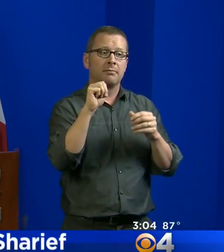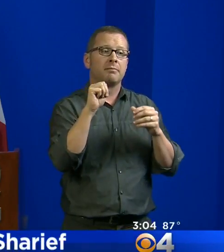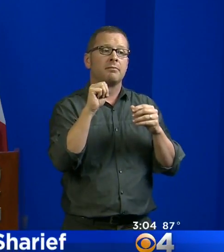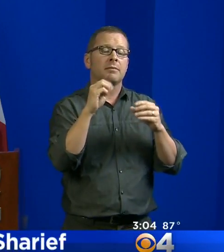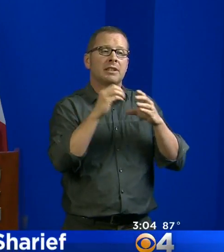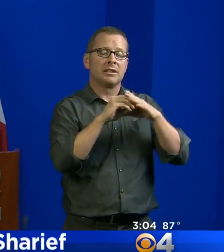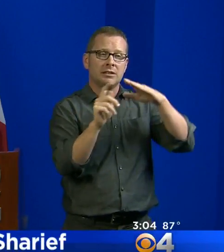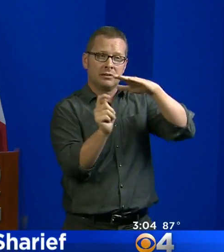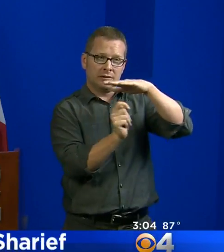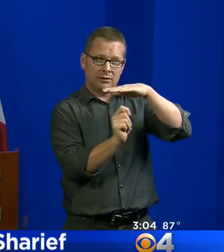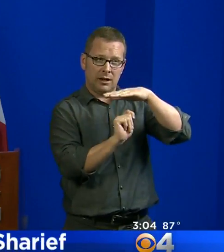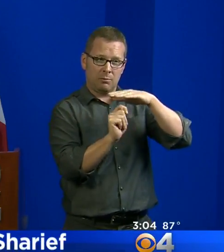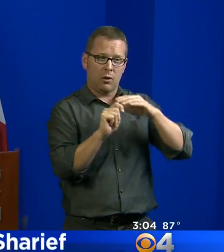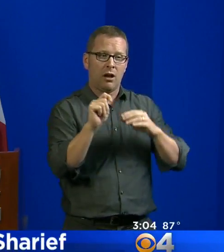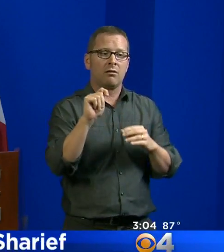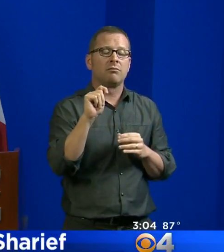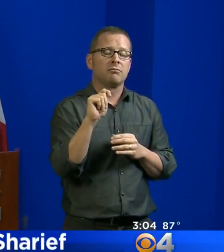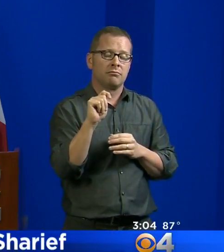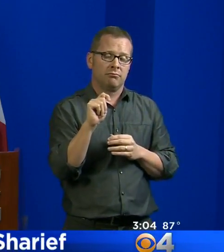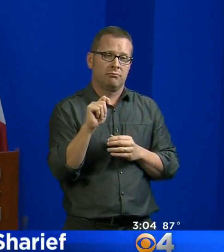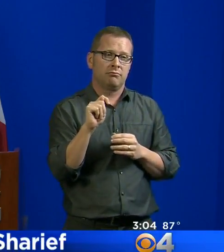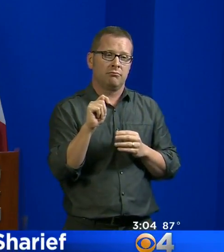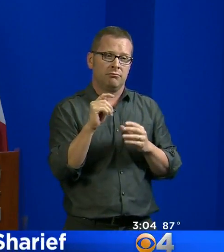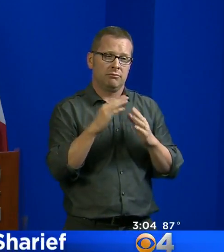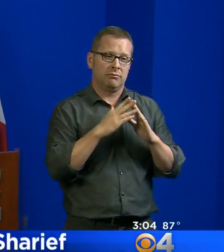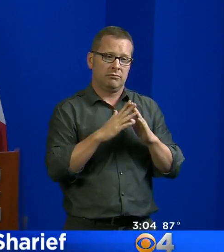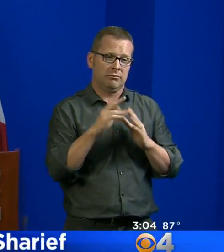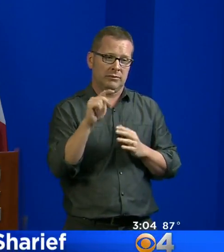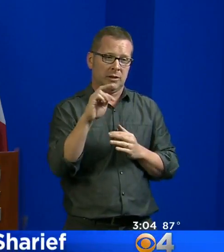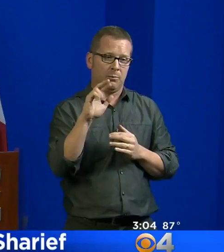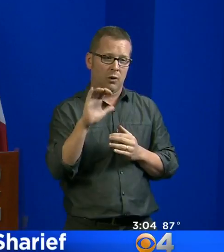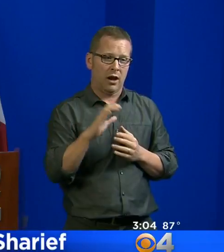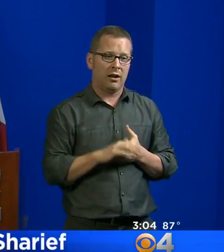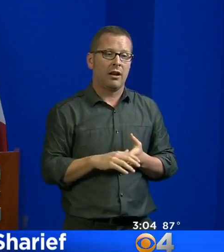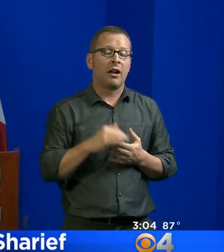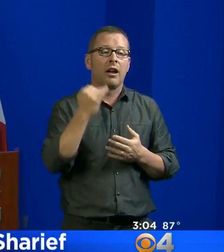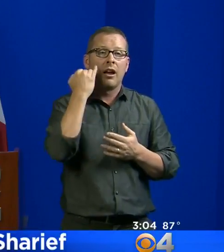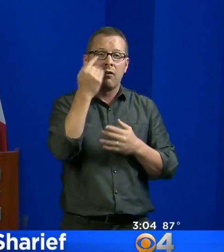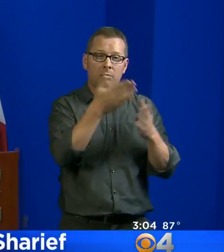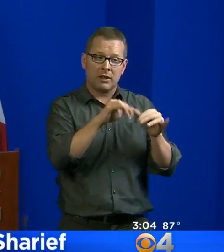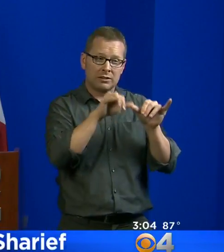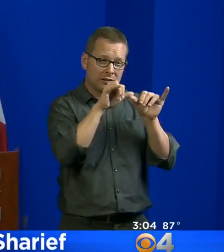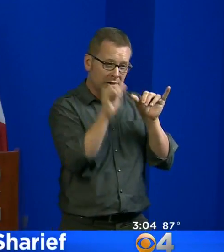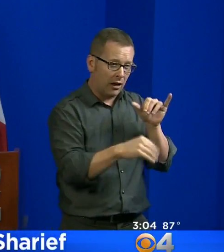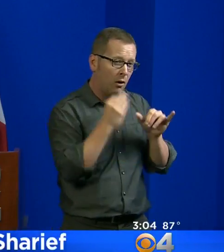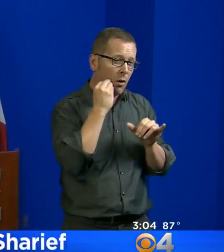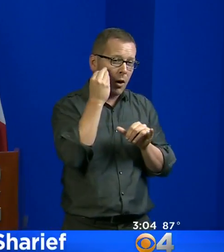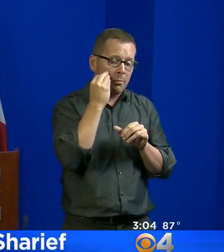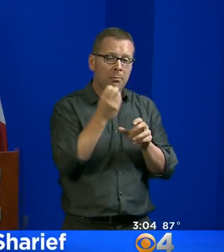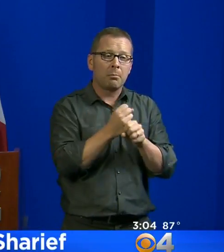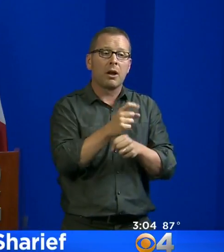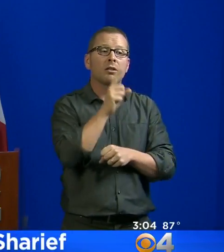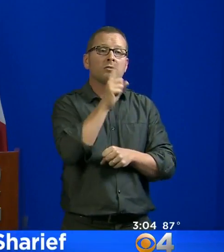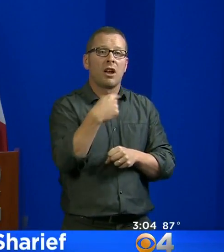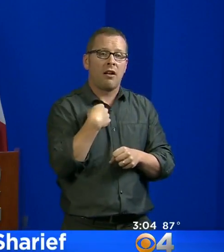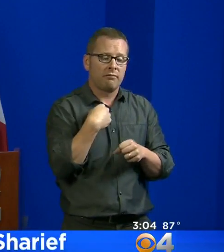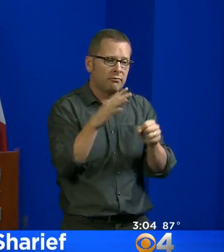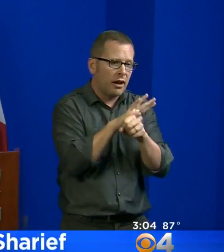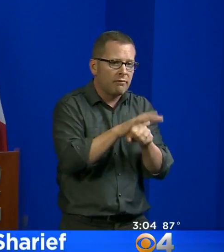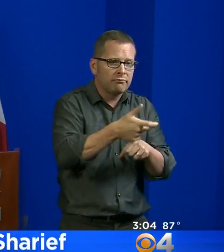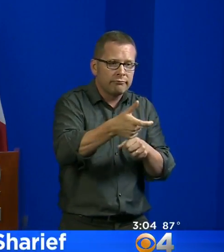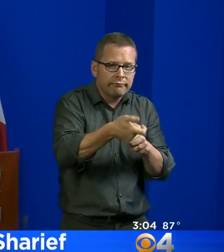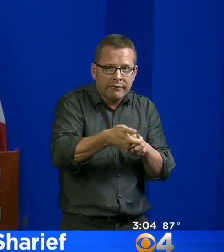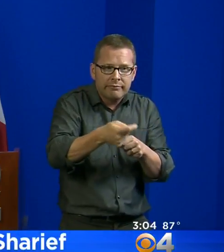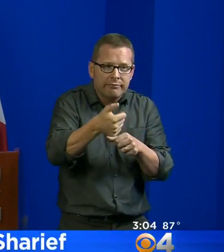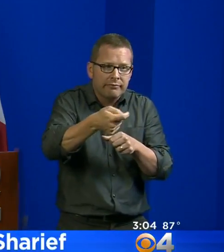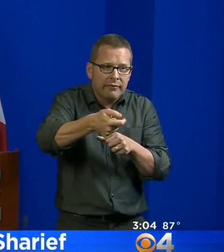have plenty of flashlights or electric lanterns. Please have enough food, water, medications,